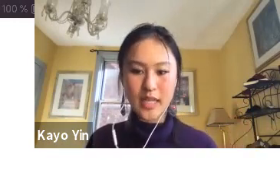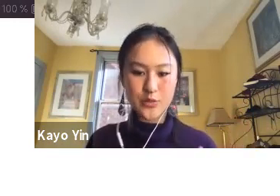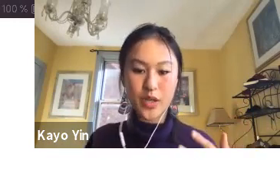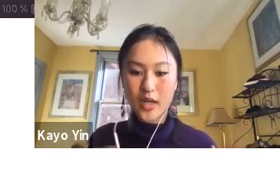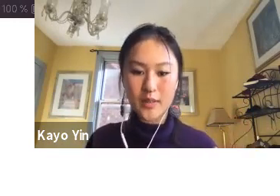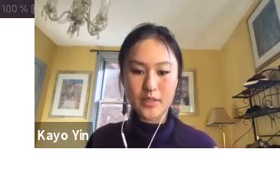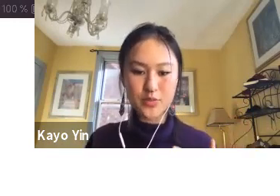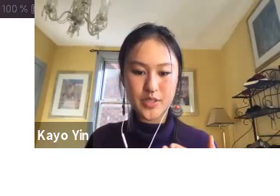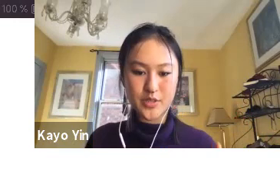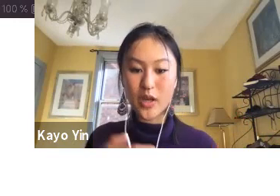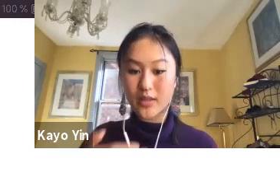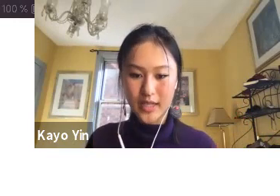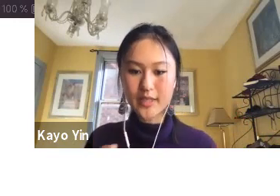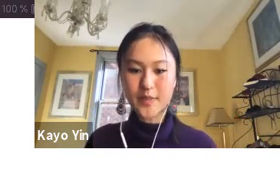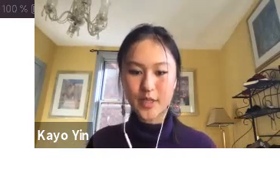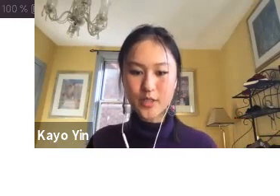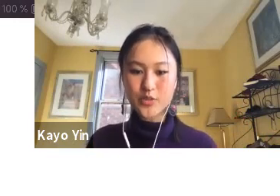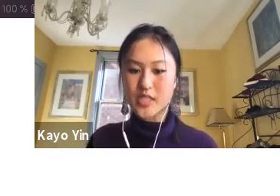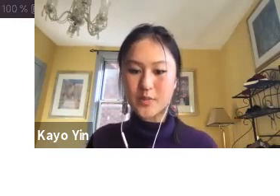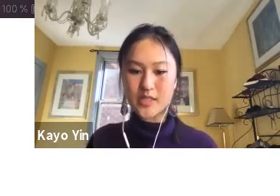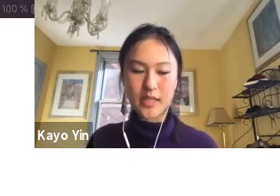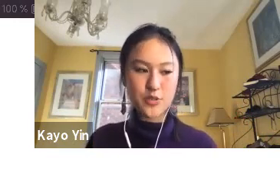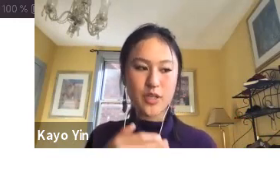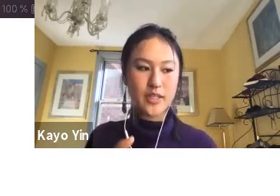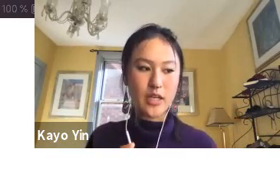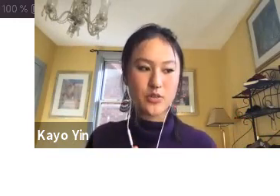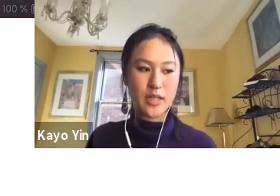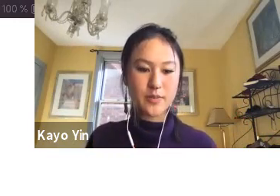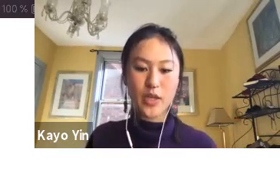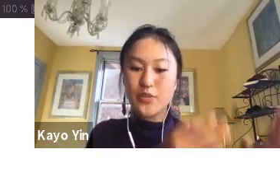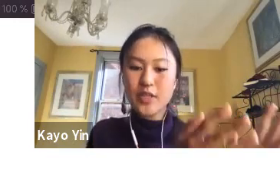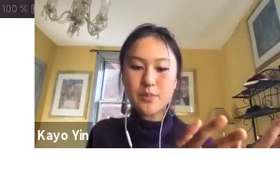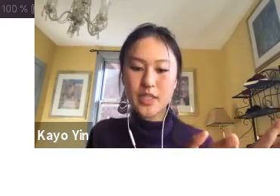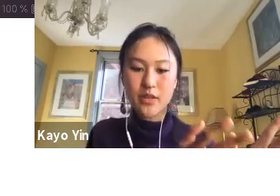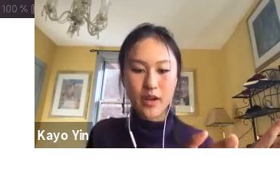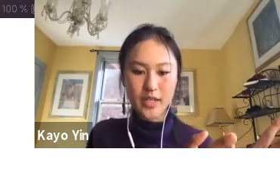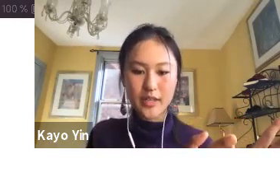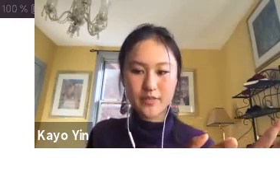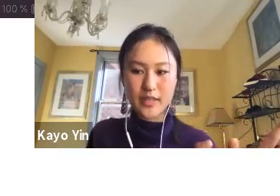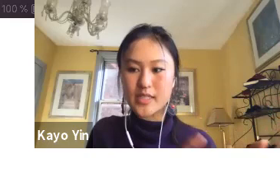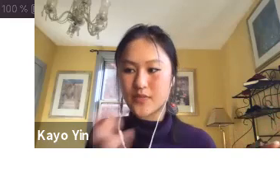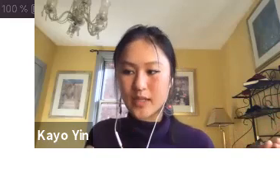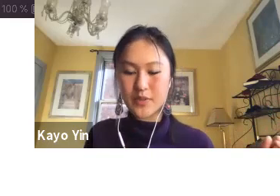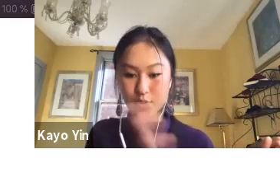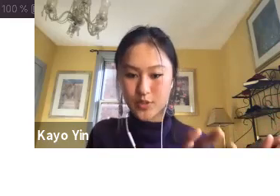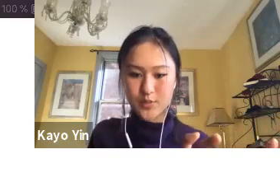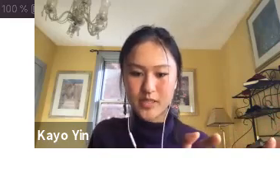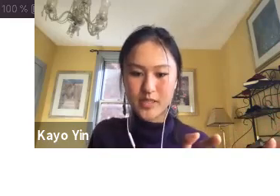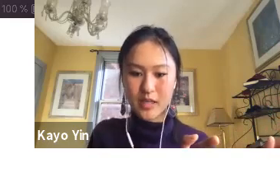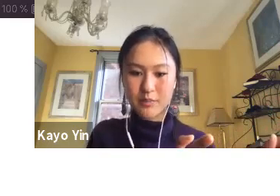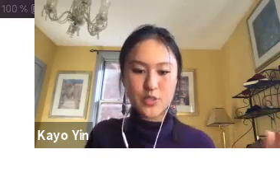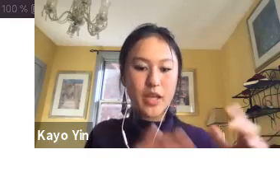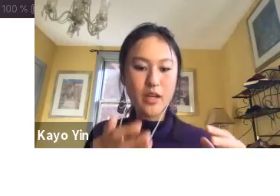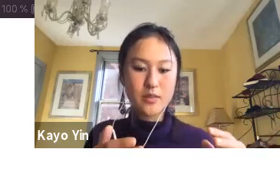not allowed to talk about your research online. So this means that you're not allowed to so if you already put it on arXiv, then it's fine before 2